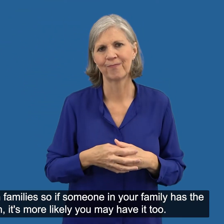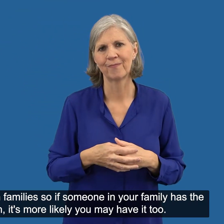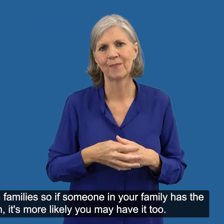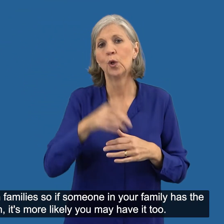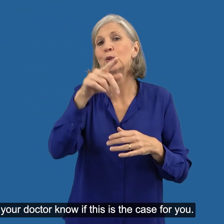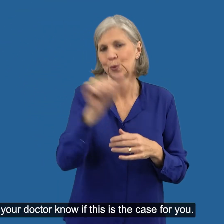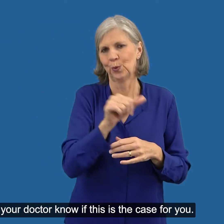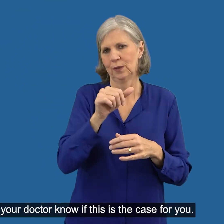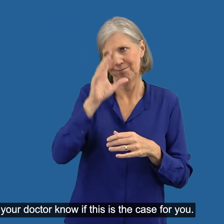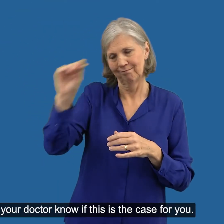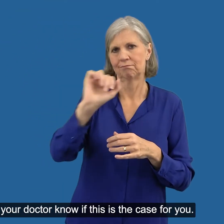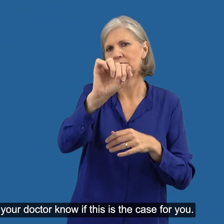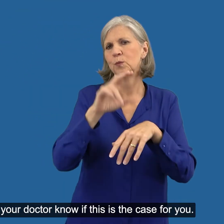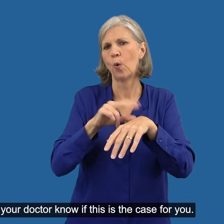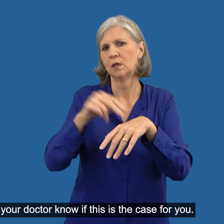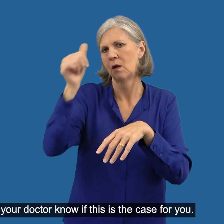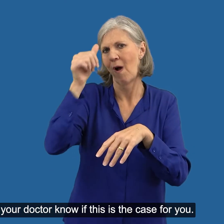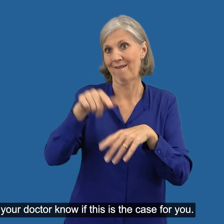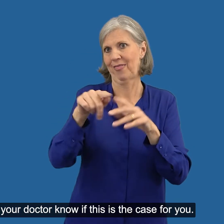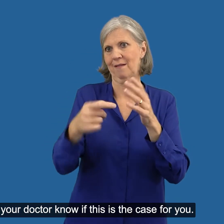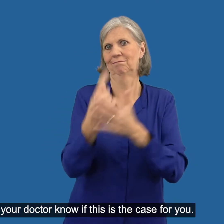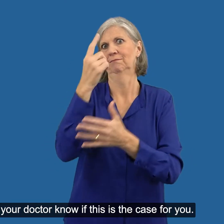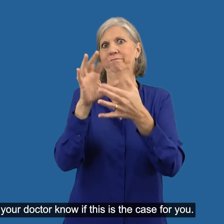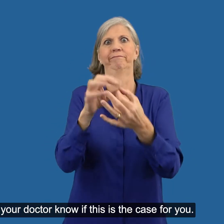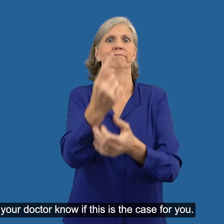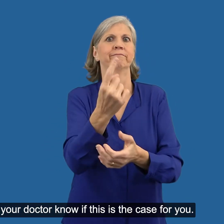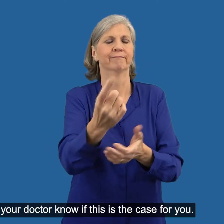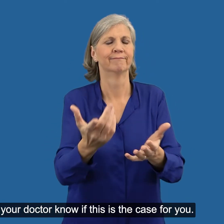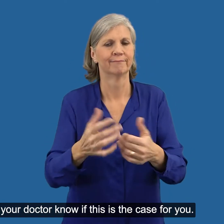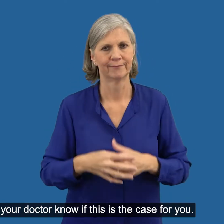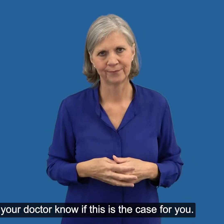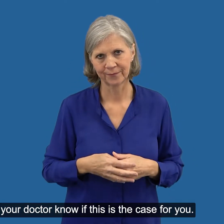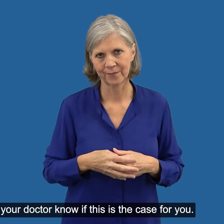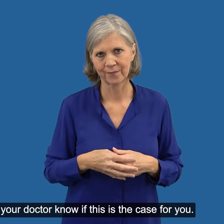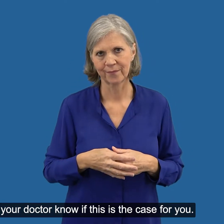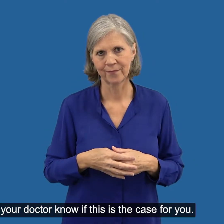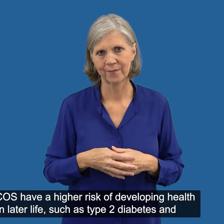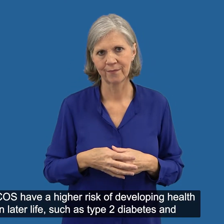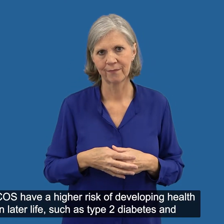too. You should let your doctor know if this is the case for you.